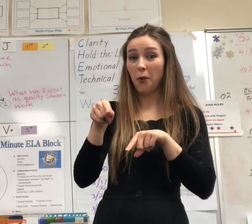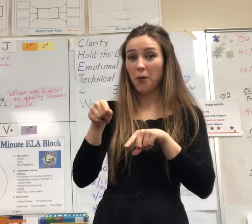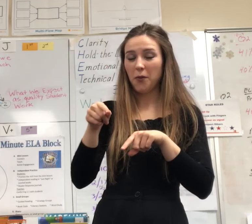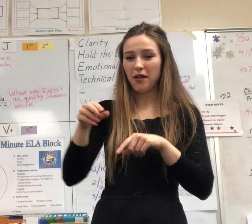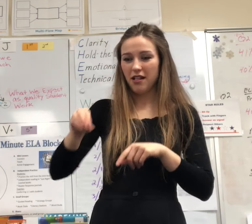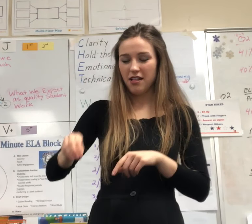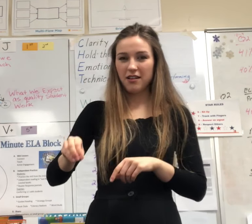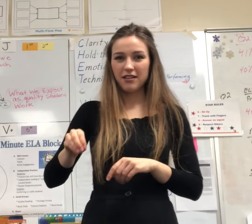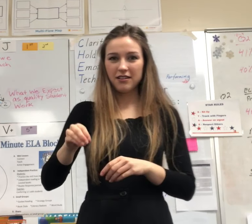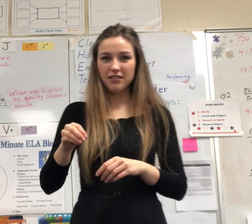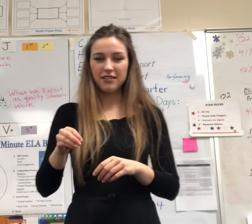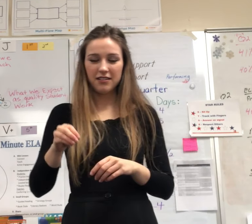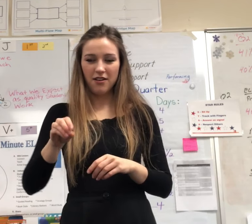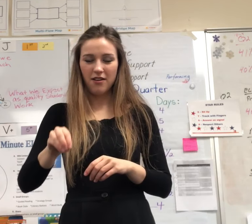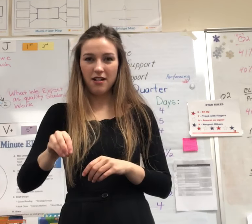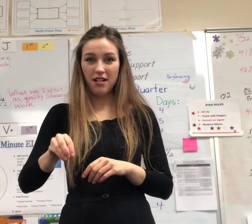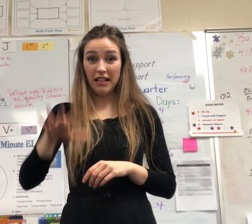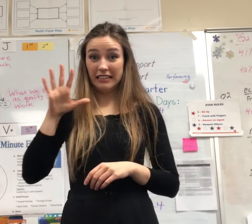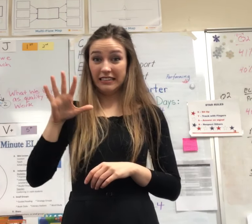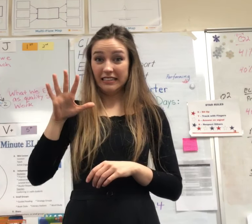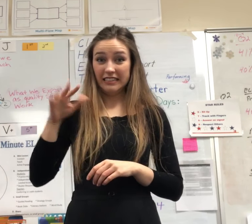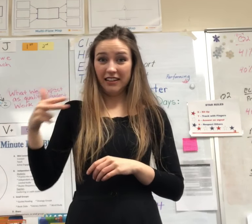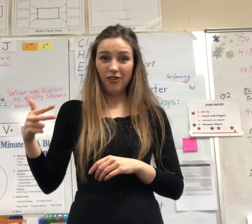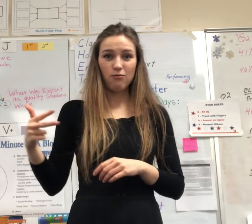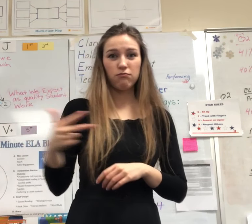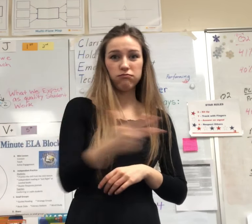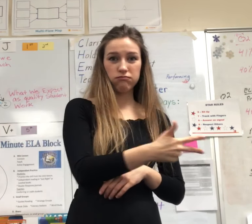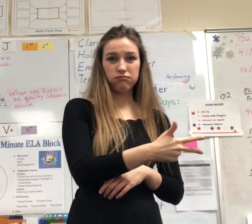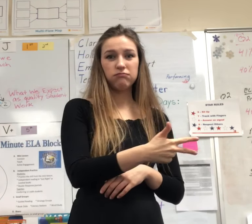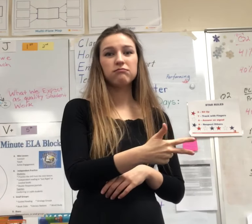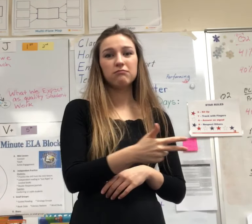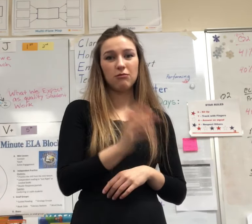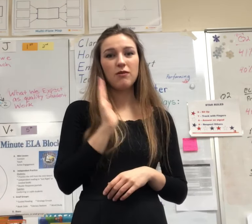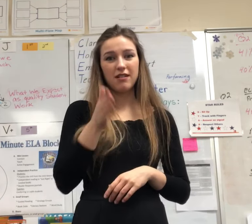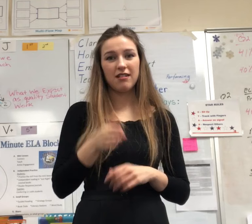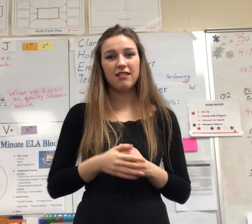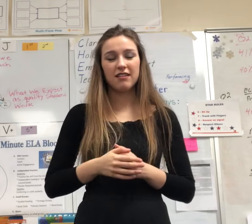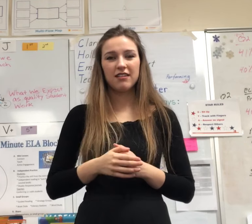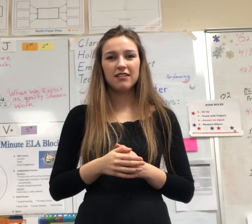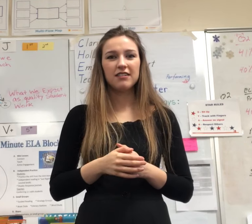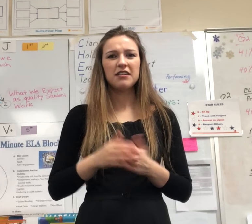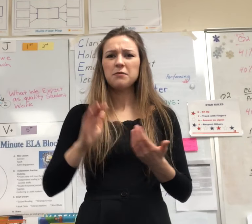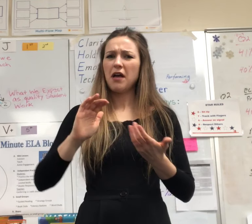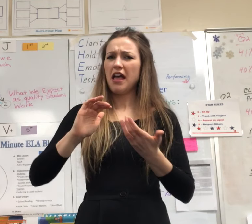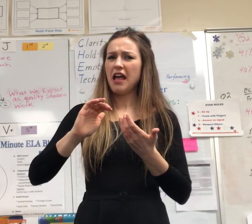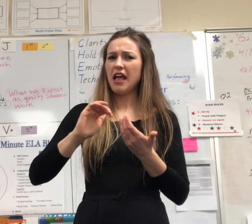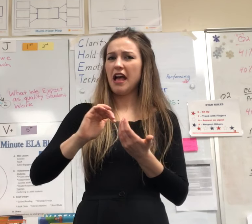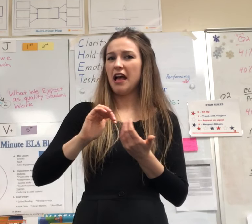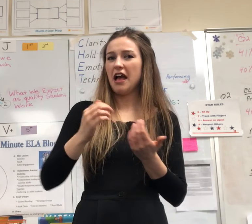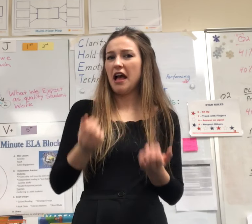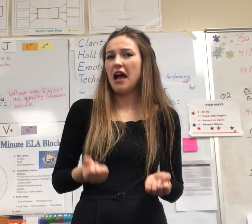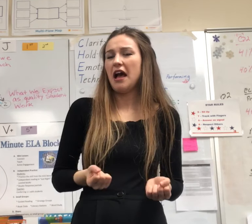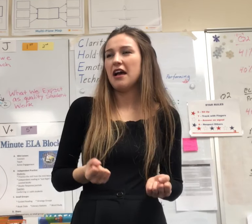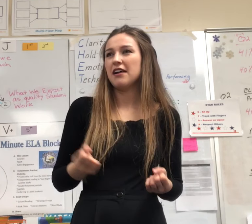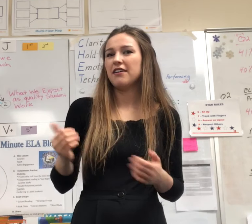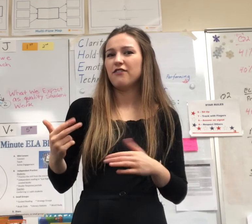how far it travels, okay? You're going, well, how do we know how far it travels? You will have